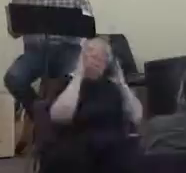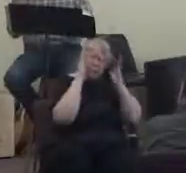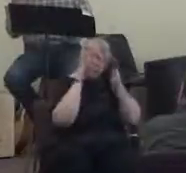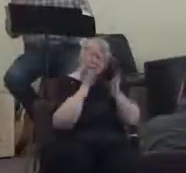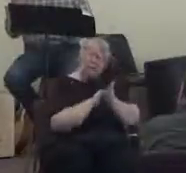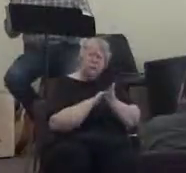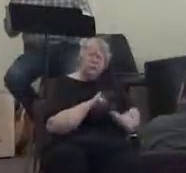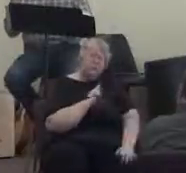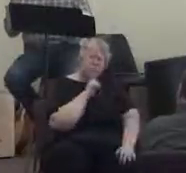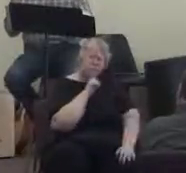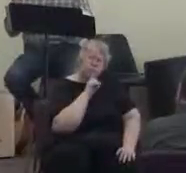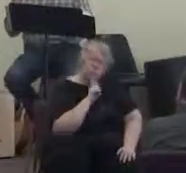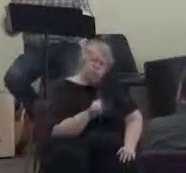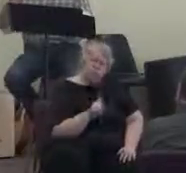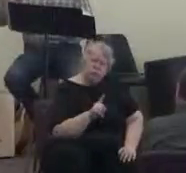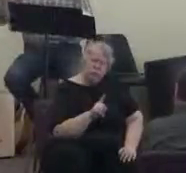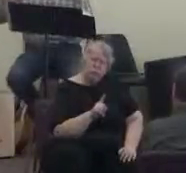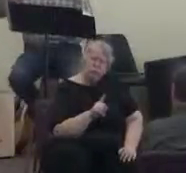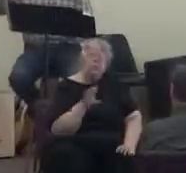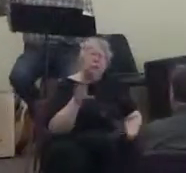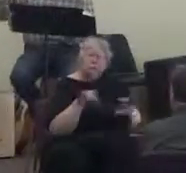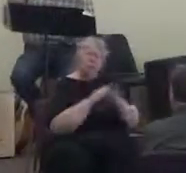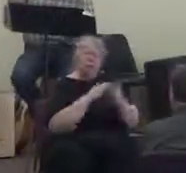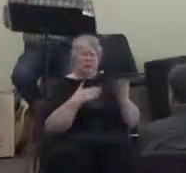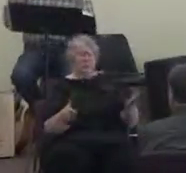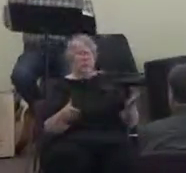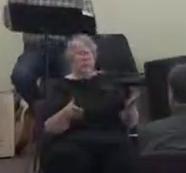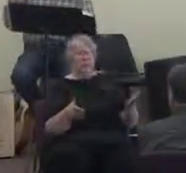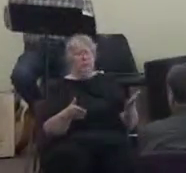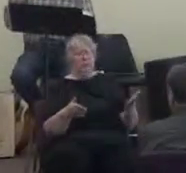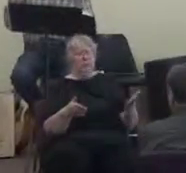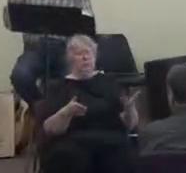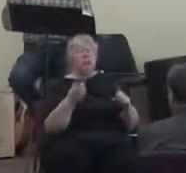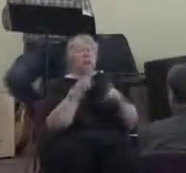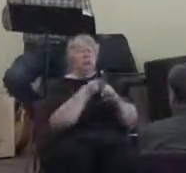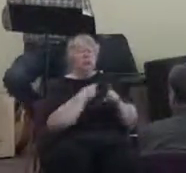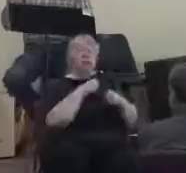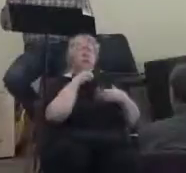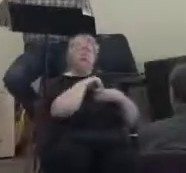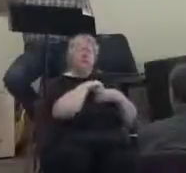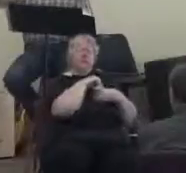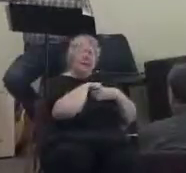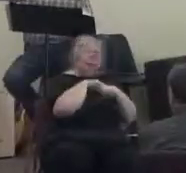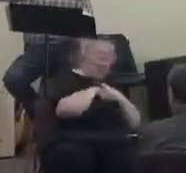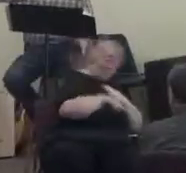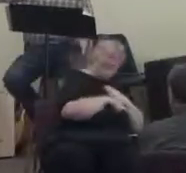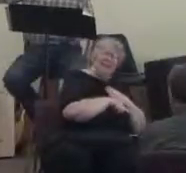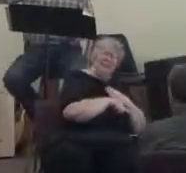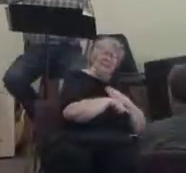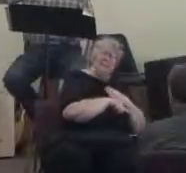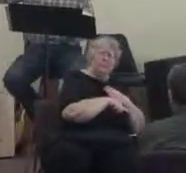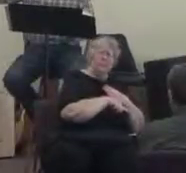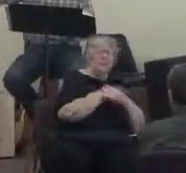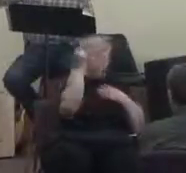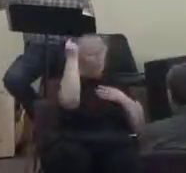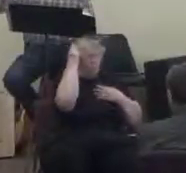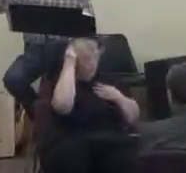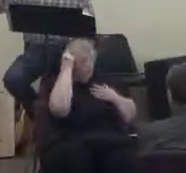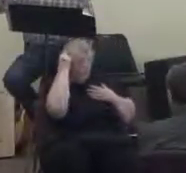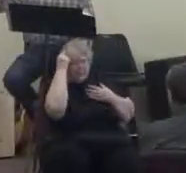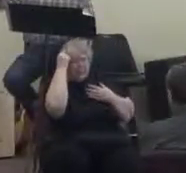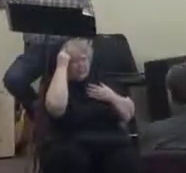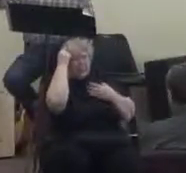Truly doing something comes from every inner part of your being. It's your mind,